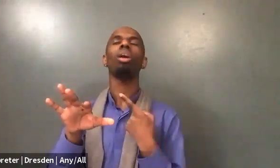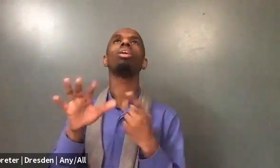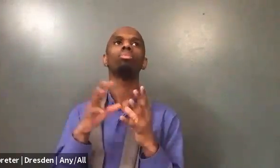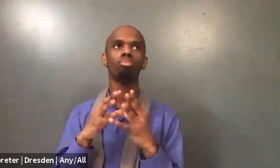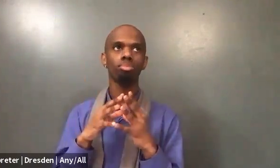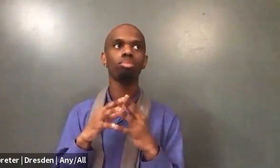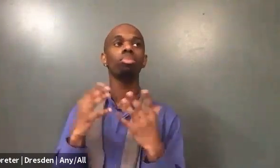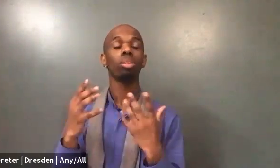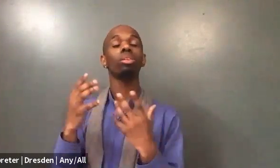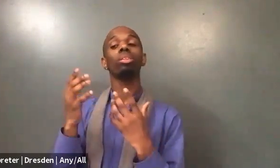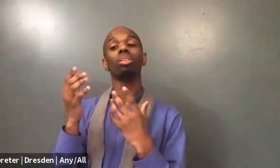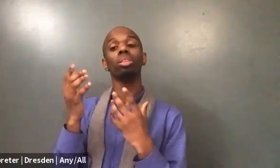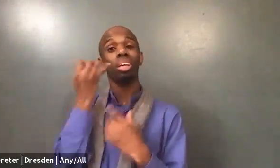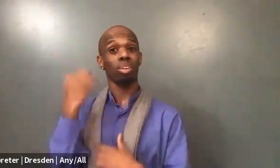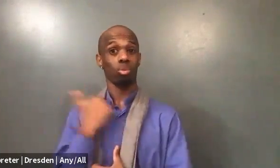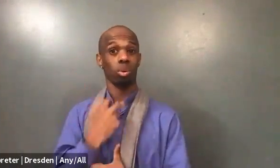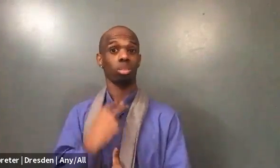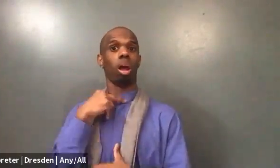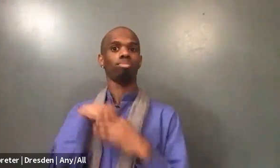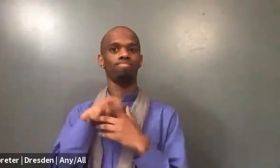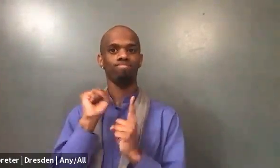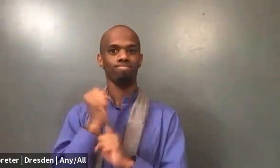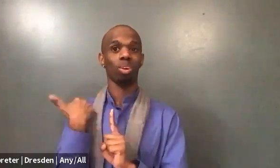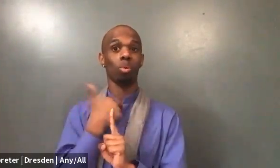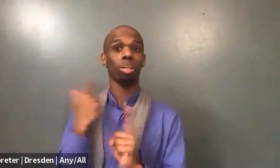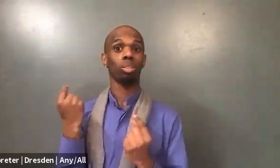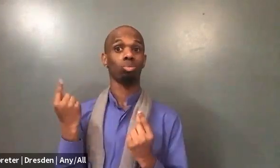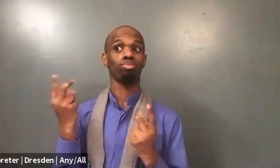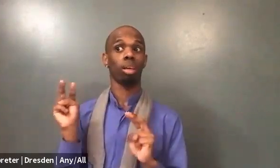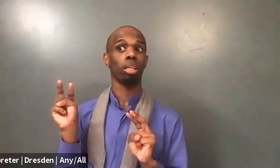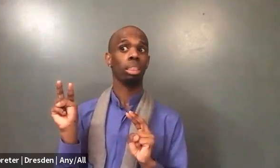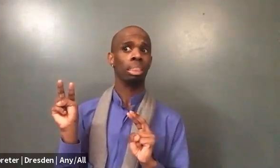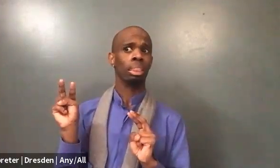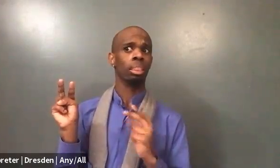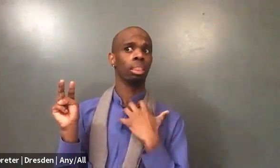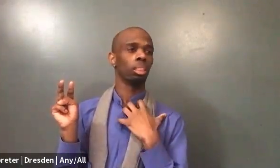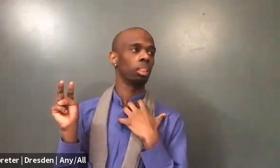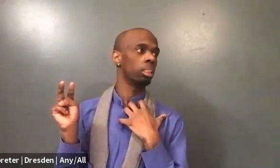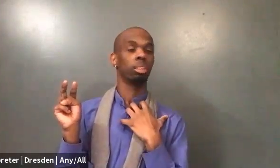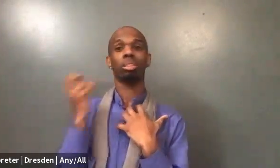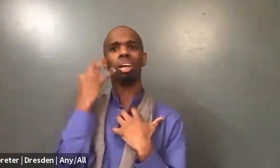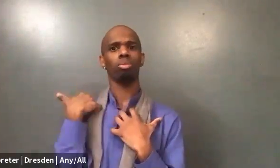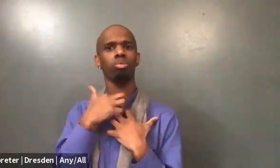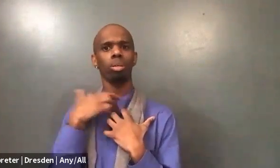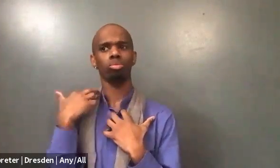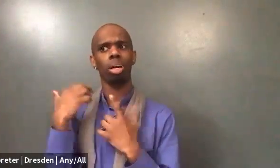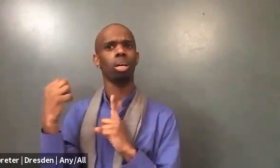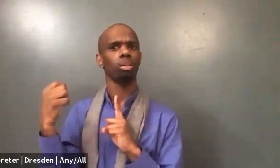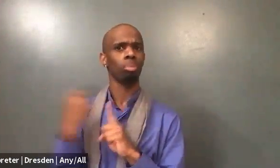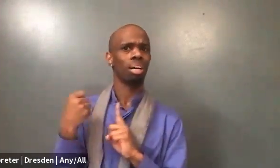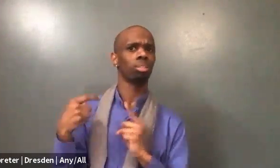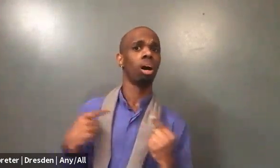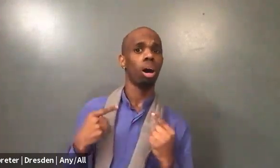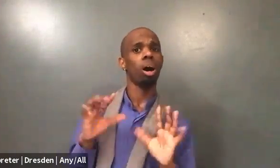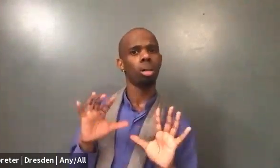unless, we're in a situation where we are a bystander and we get hurt, that's a different story. But most of the times